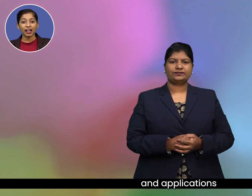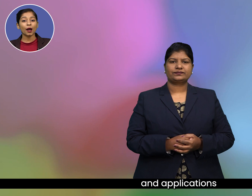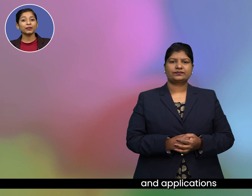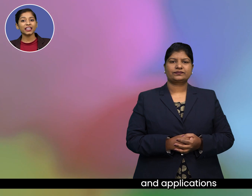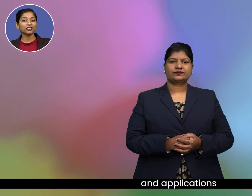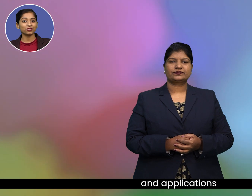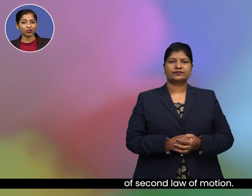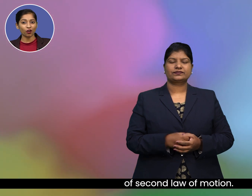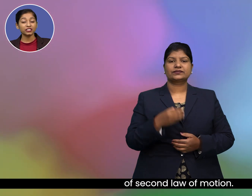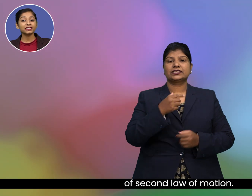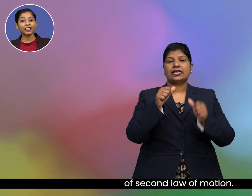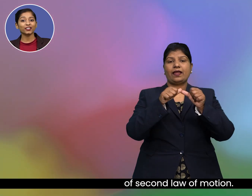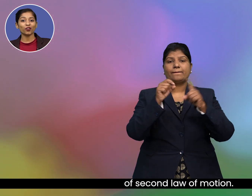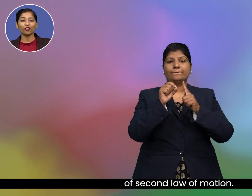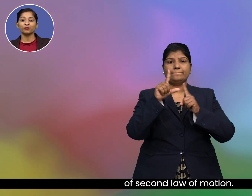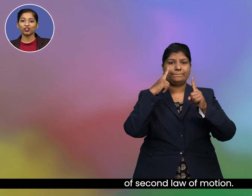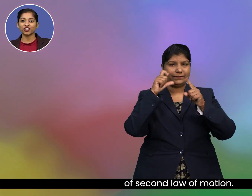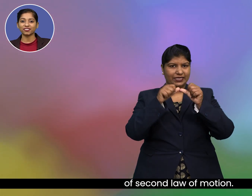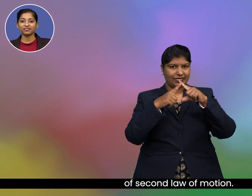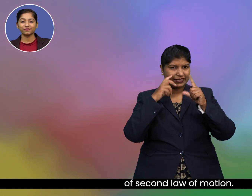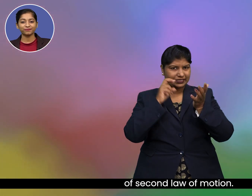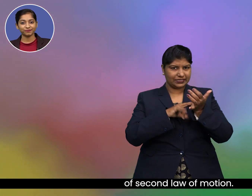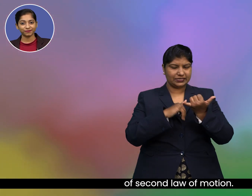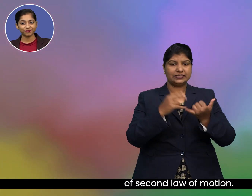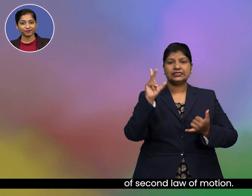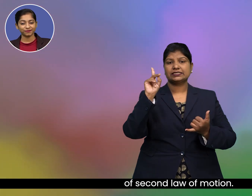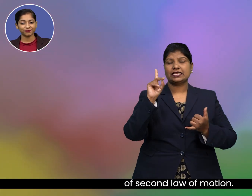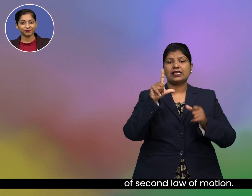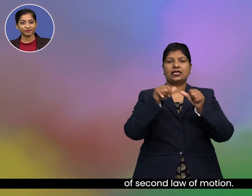and applications of second law of motion.